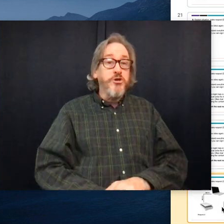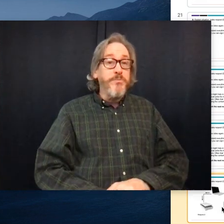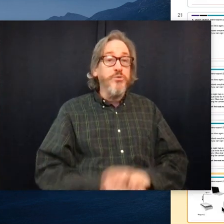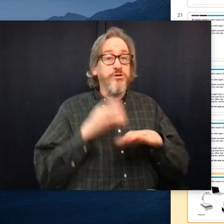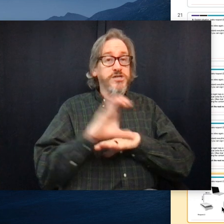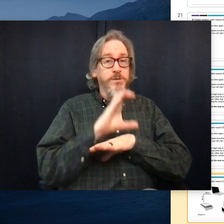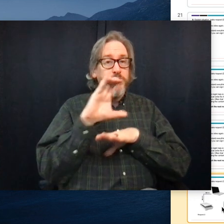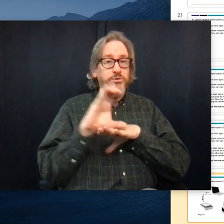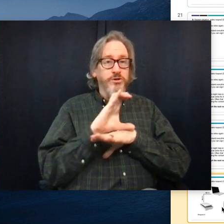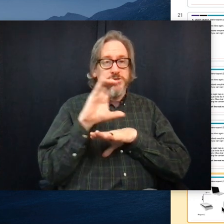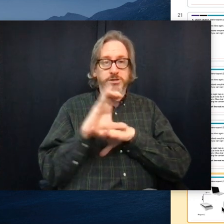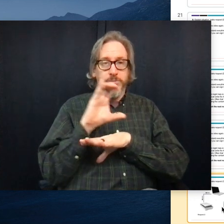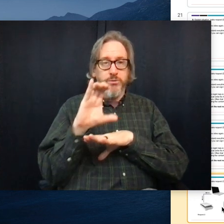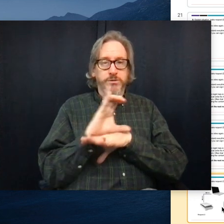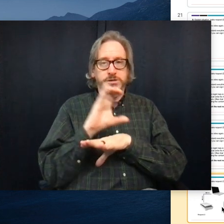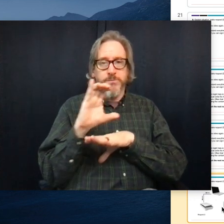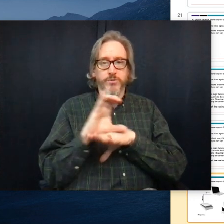About computers.